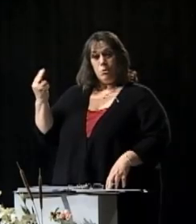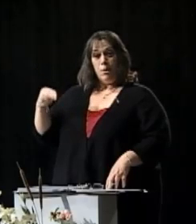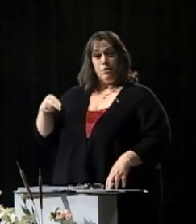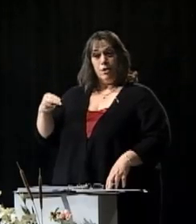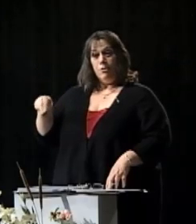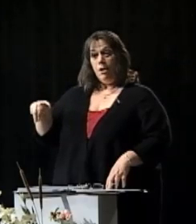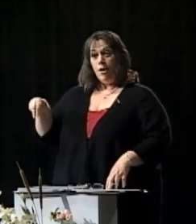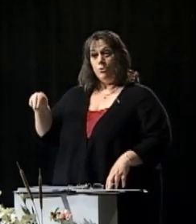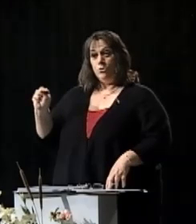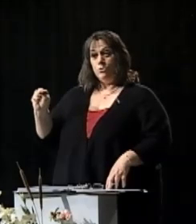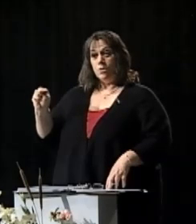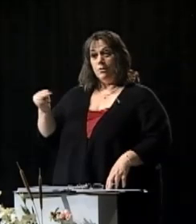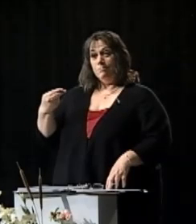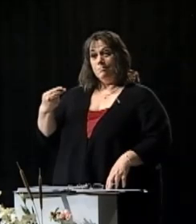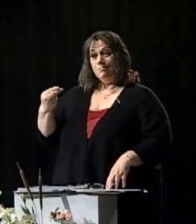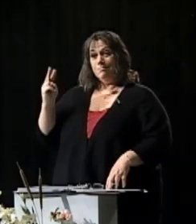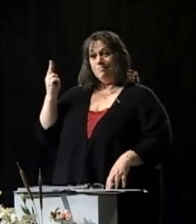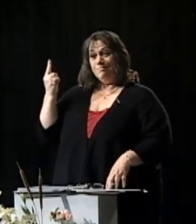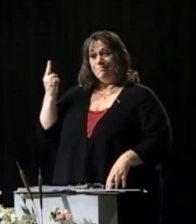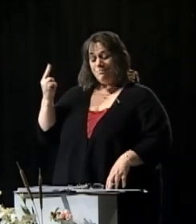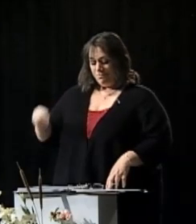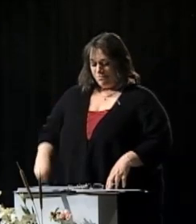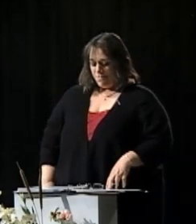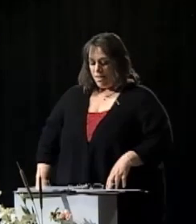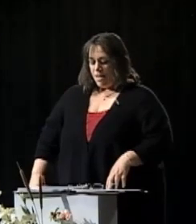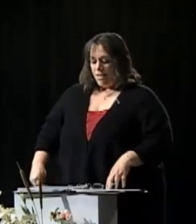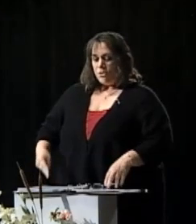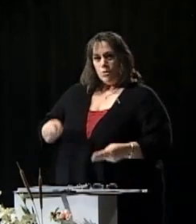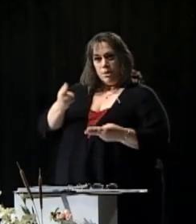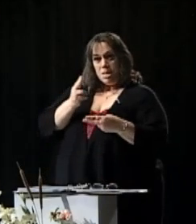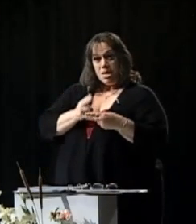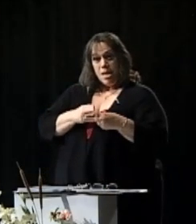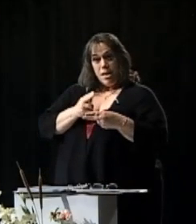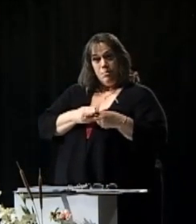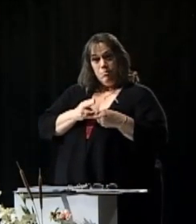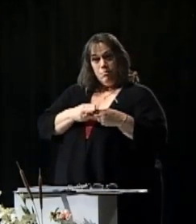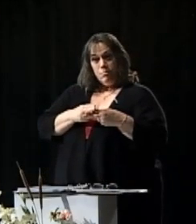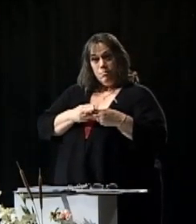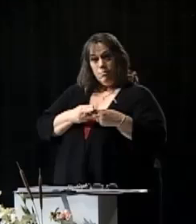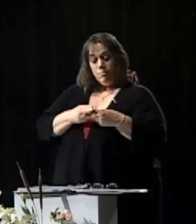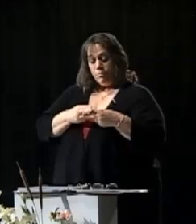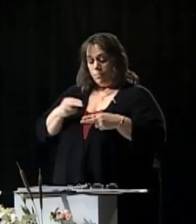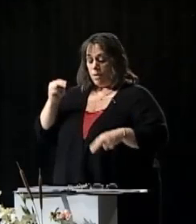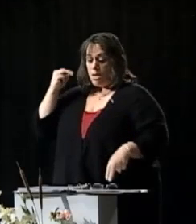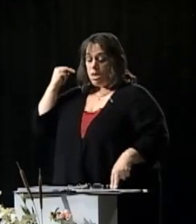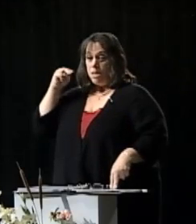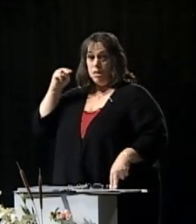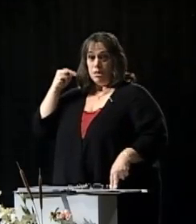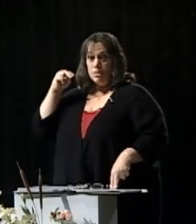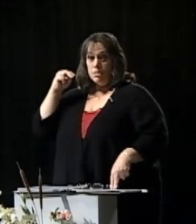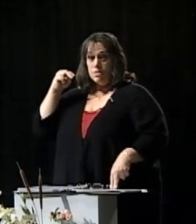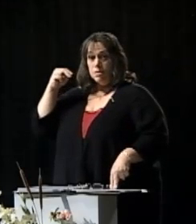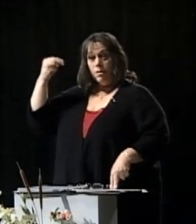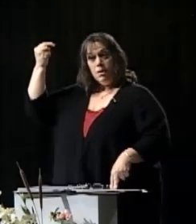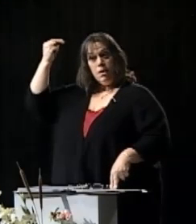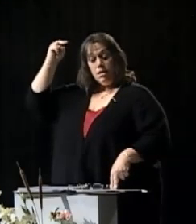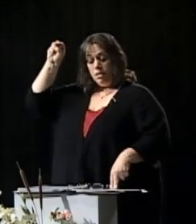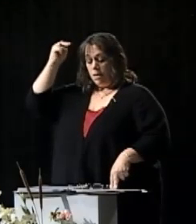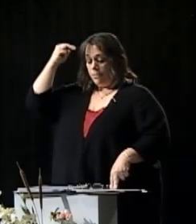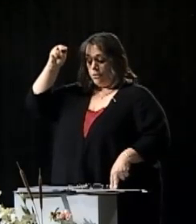depending on how you're using it. So it's name, niece, nephew,